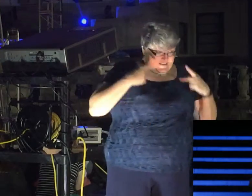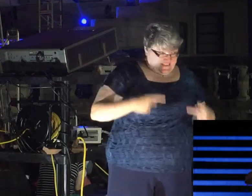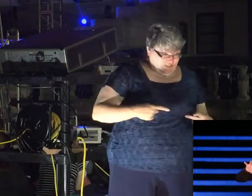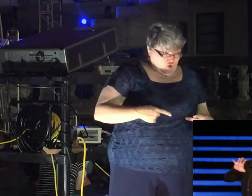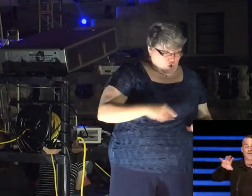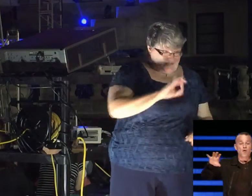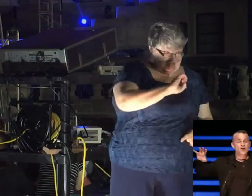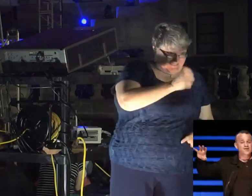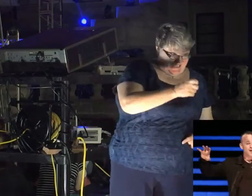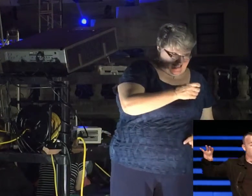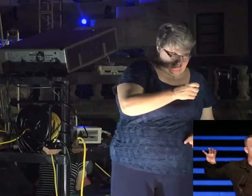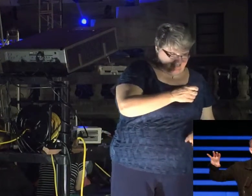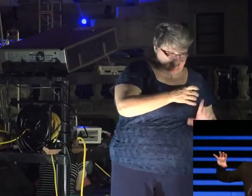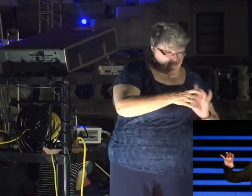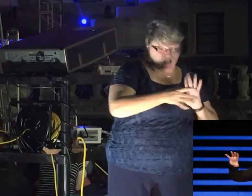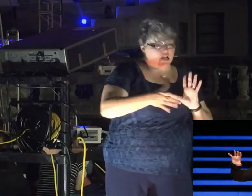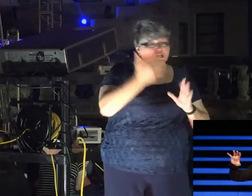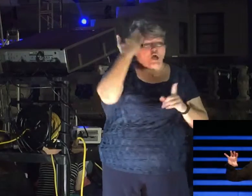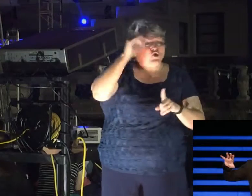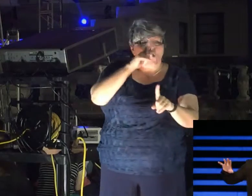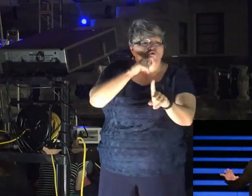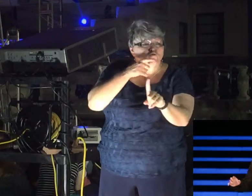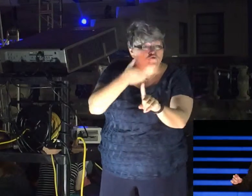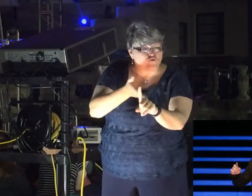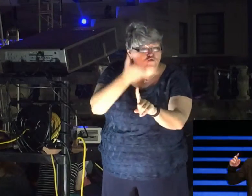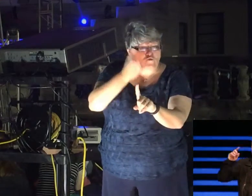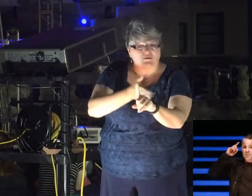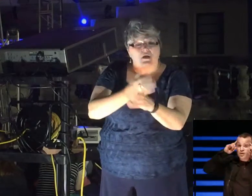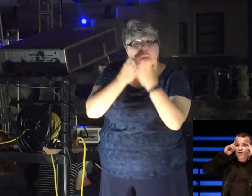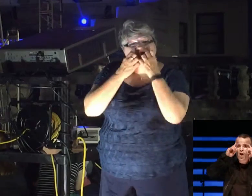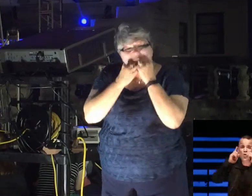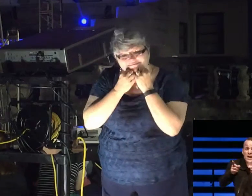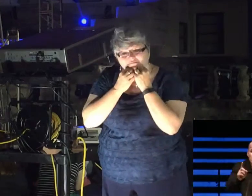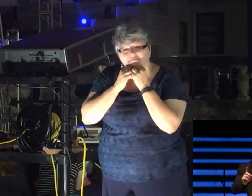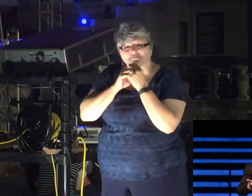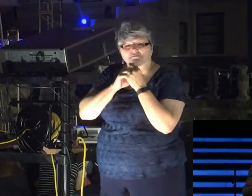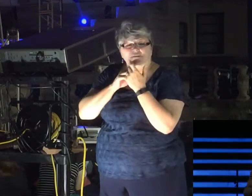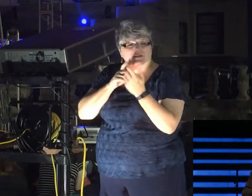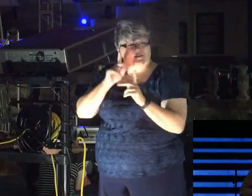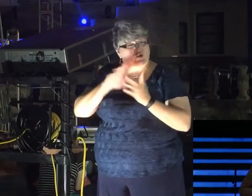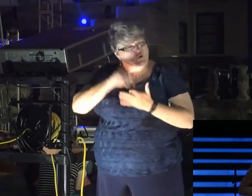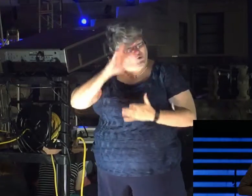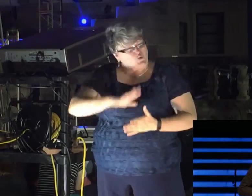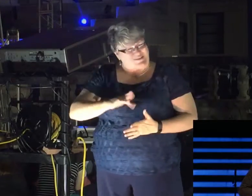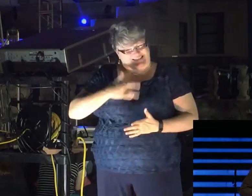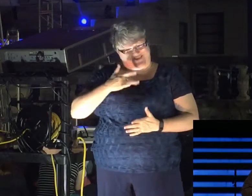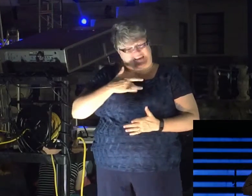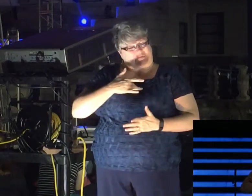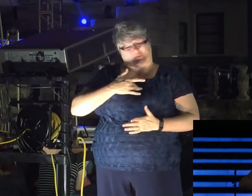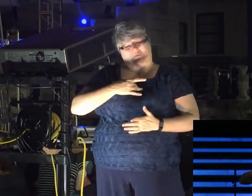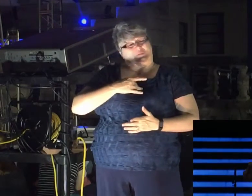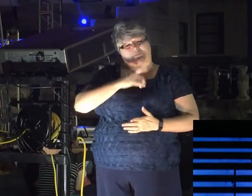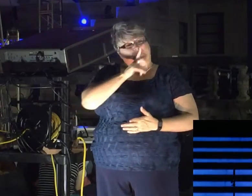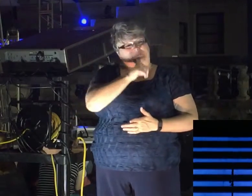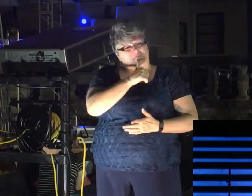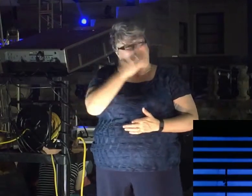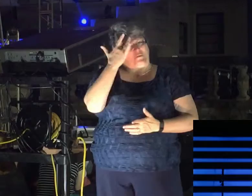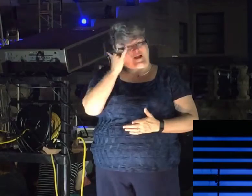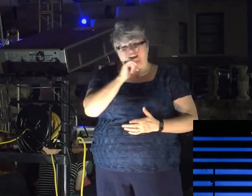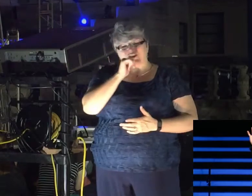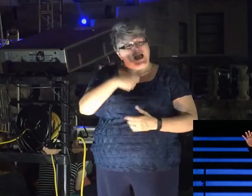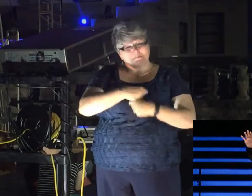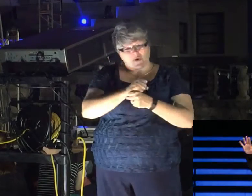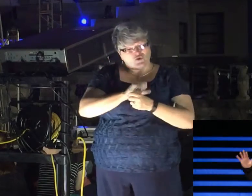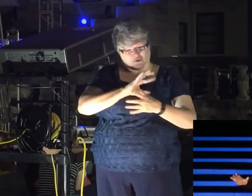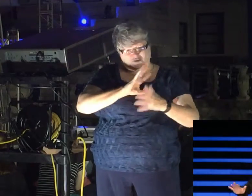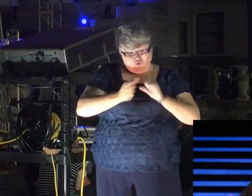physical sexuality from knowing you and caring about you students are finding disappointing. Why?